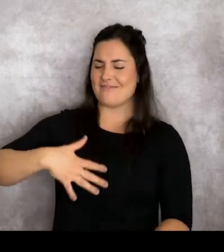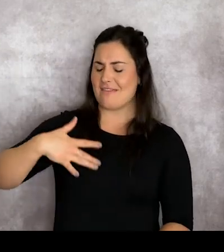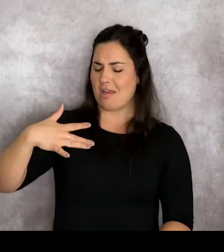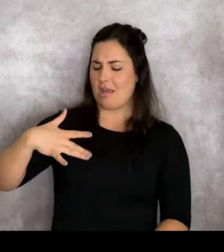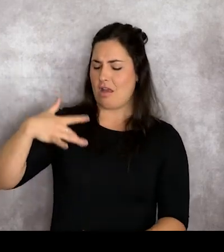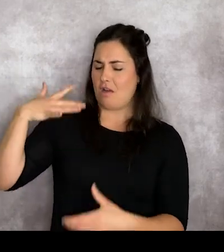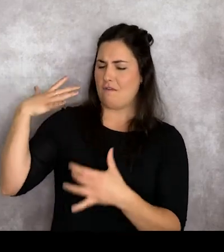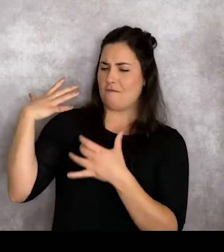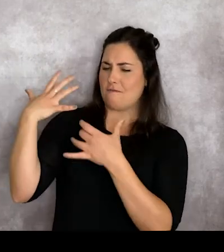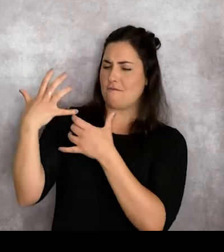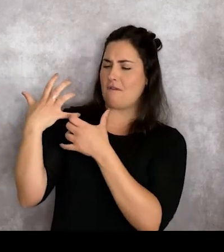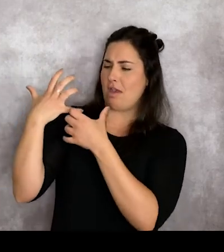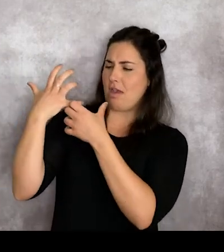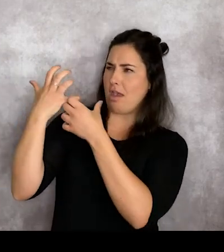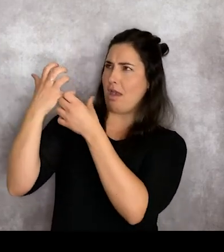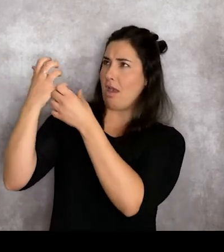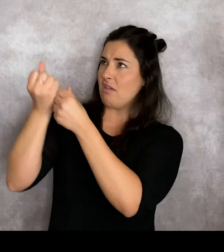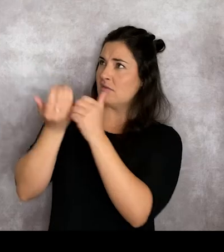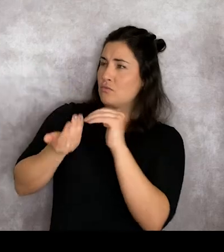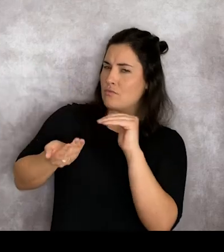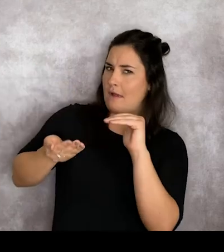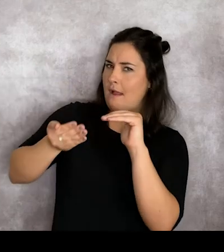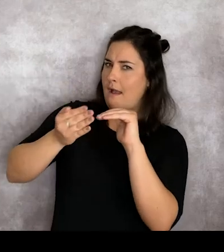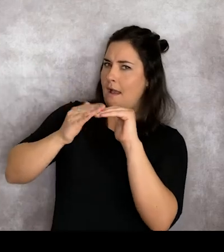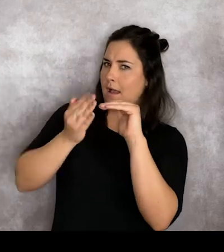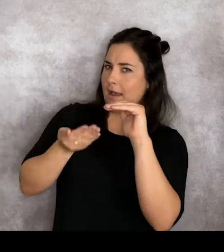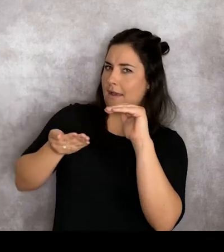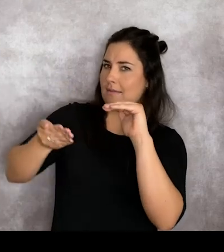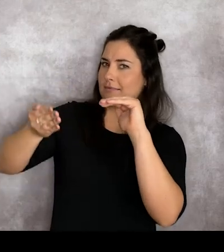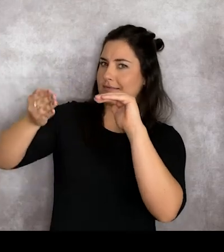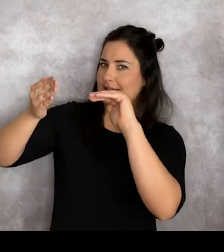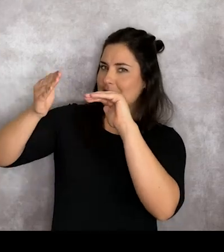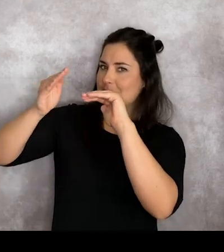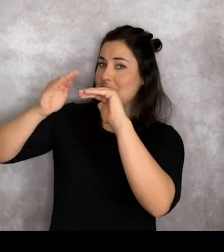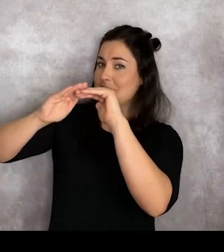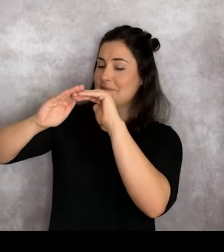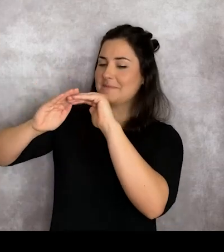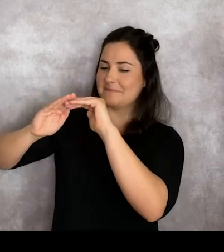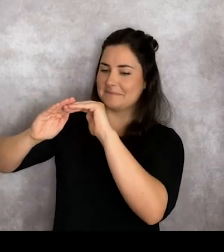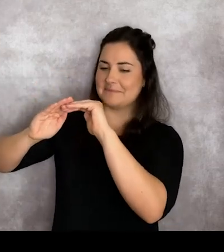I feel the faith that is starting to rise.